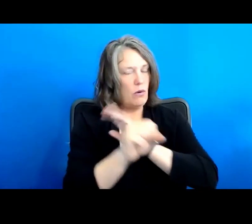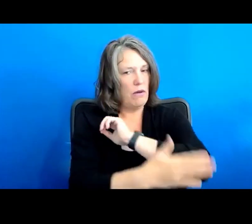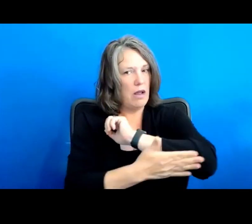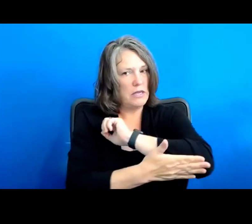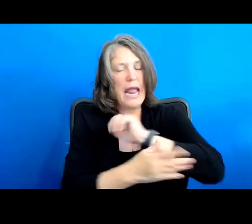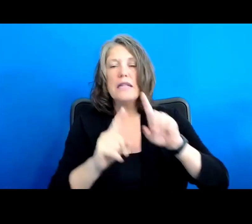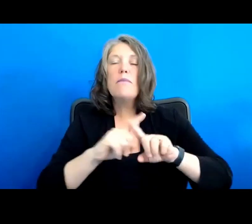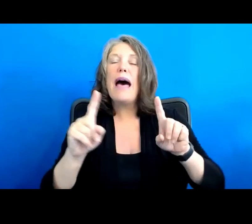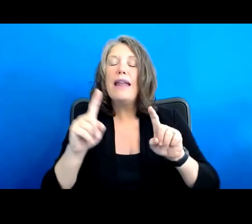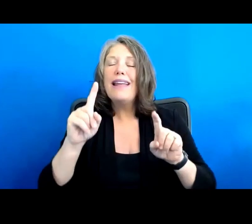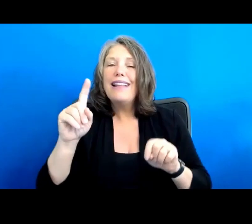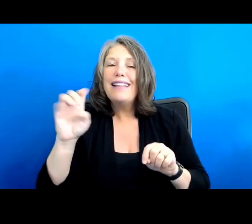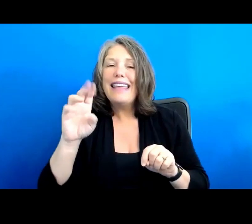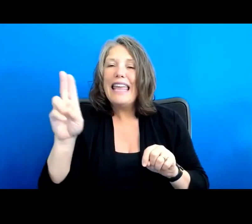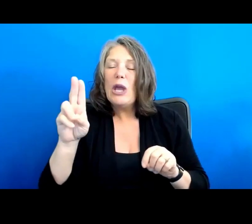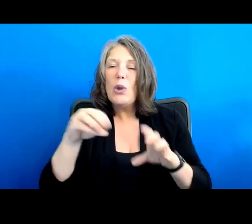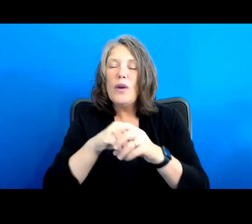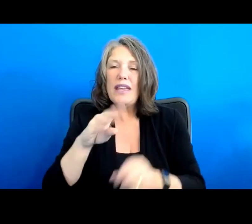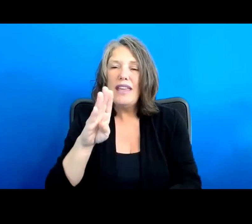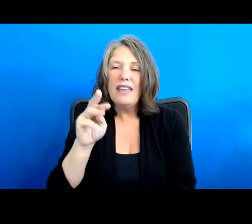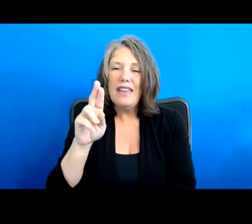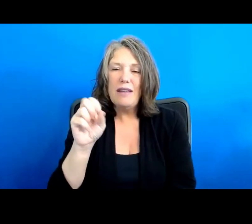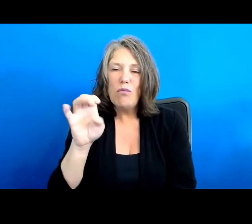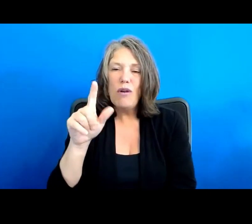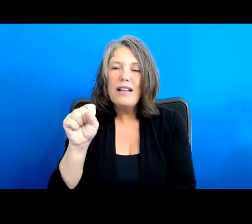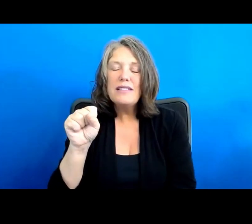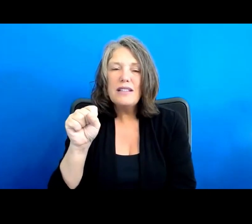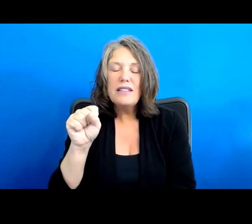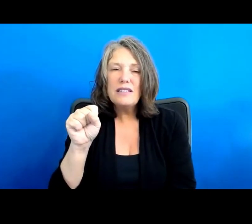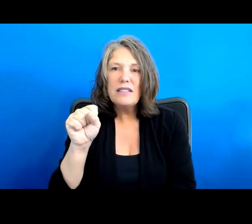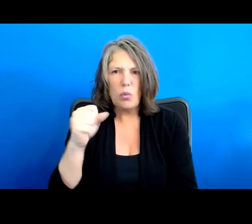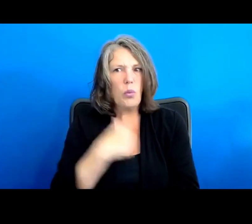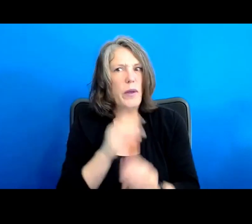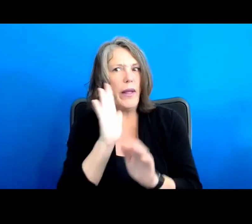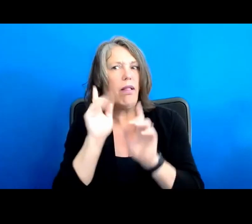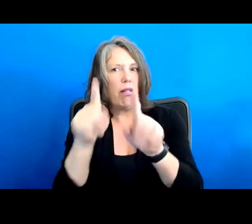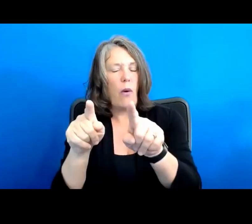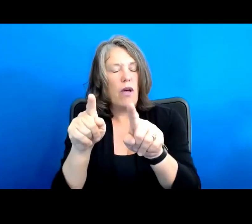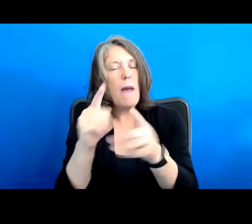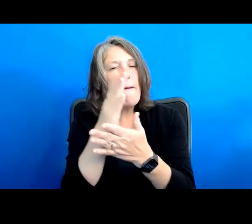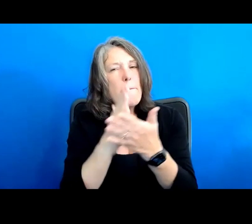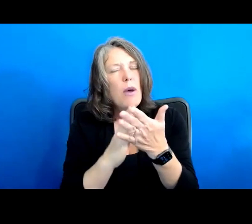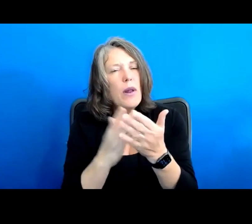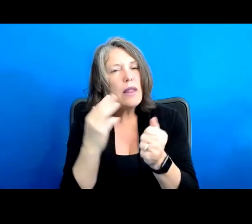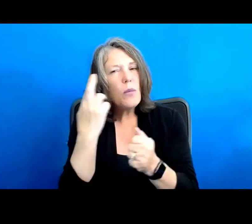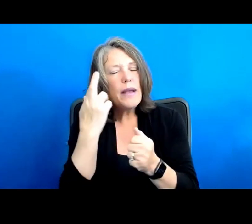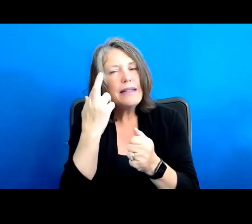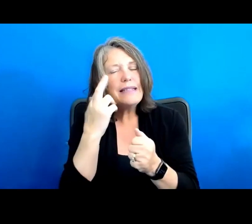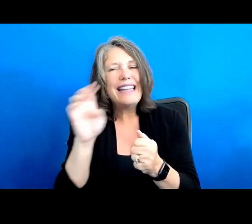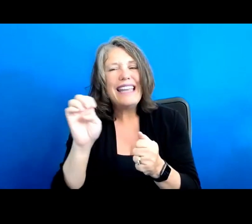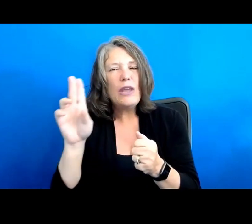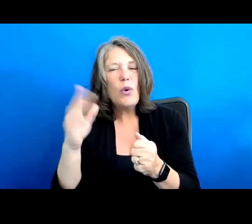Union institutions in Brussels, partly because the EU has a new disability